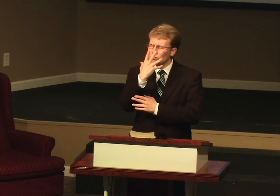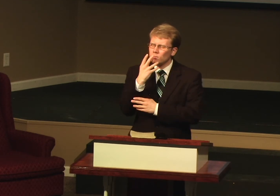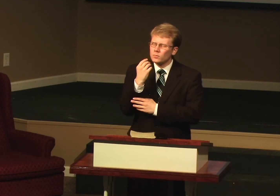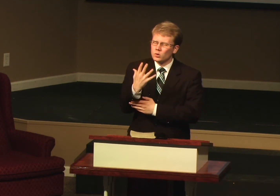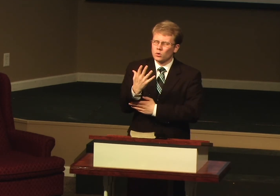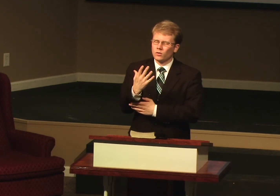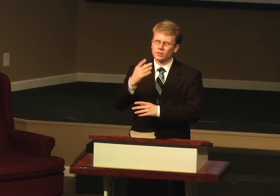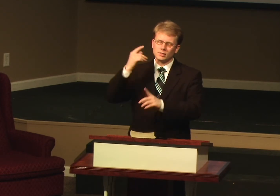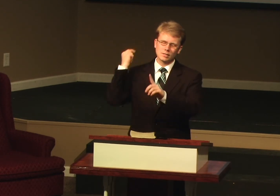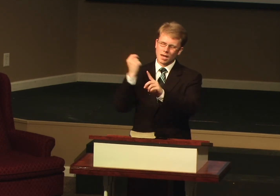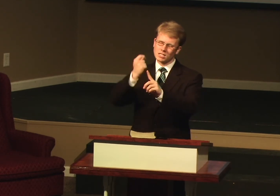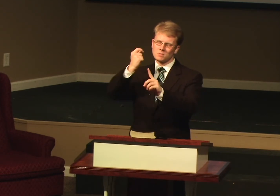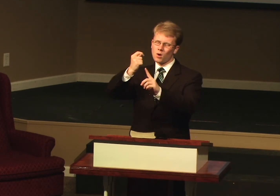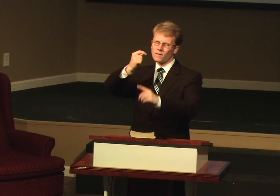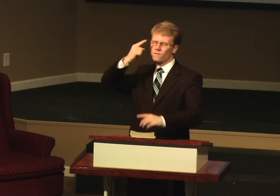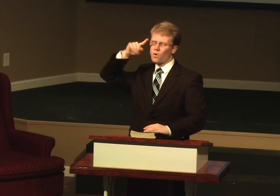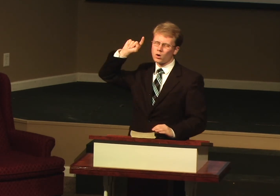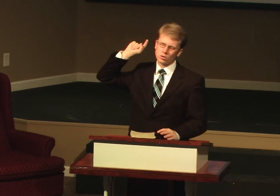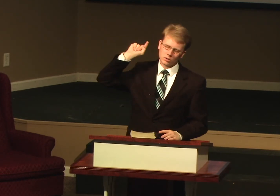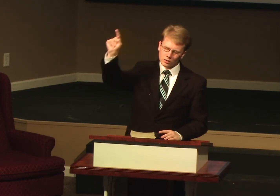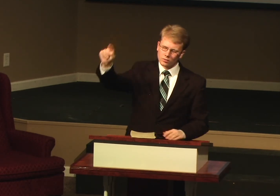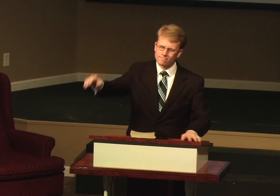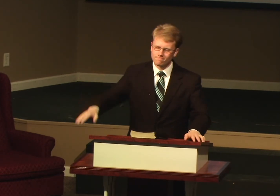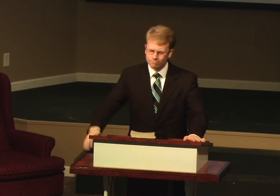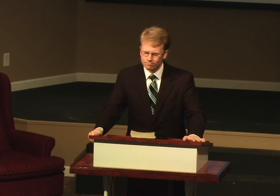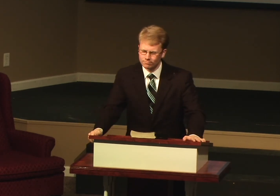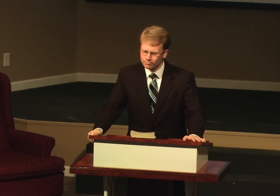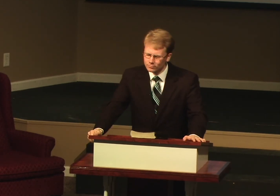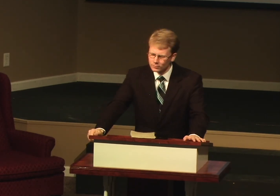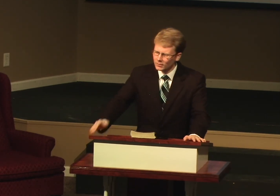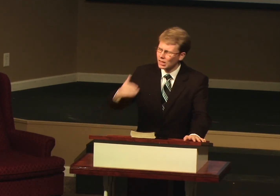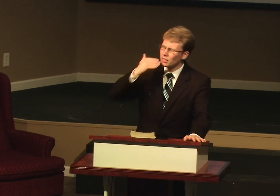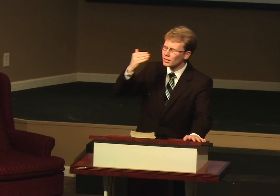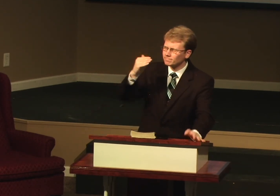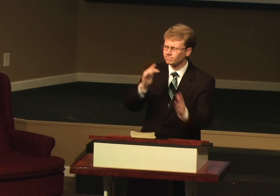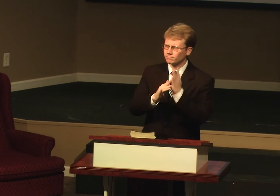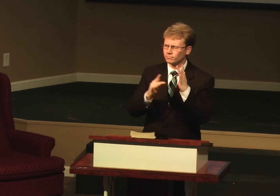We want our lives to be a beautiful testimony of who You are.